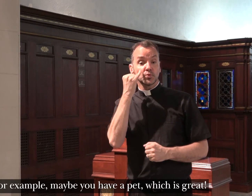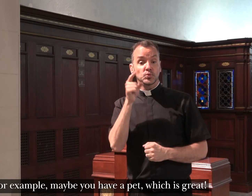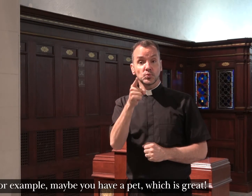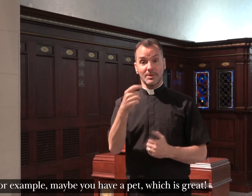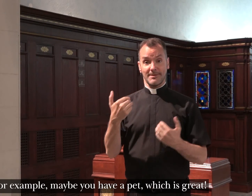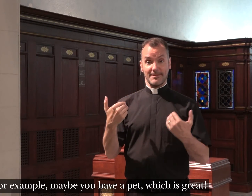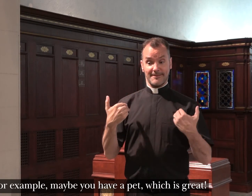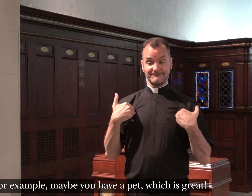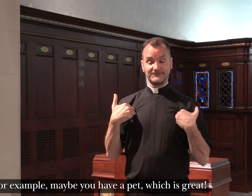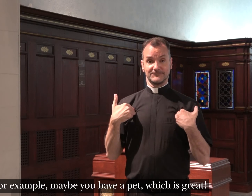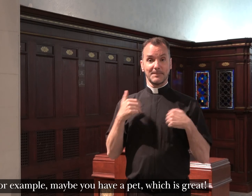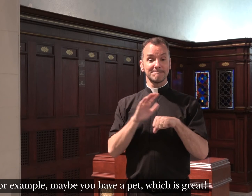maybe you have a pet, which is great.